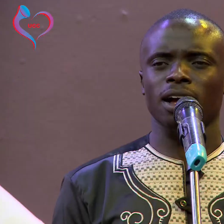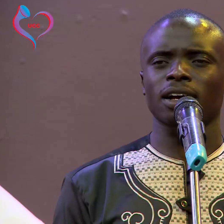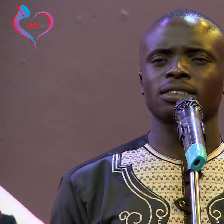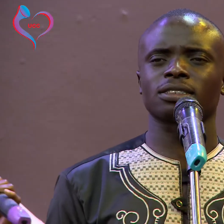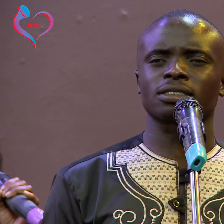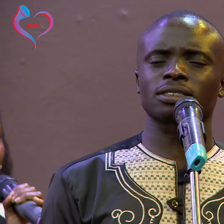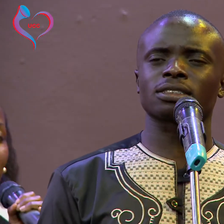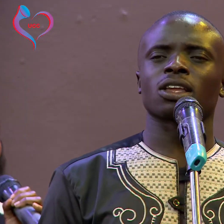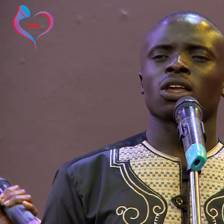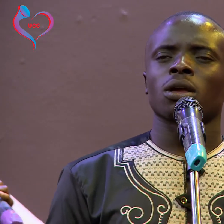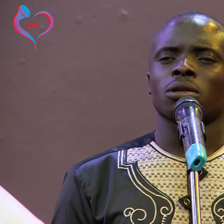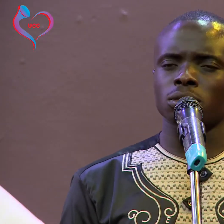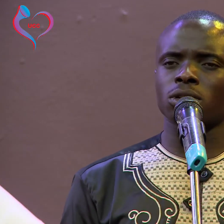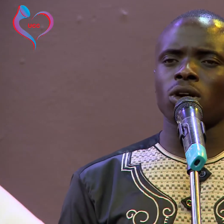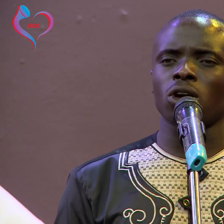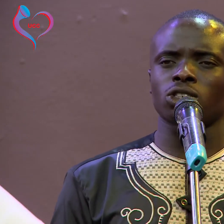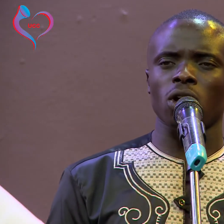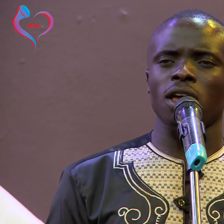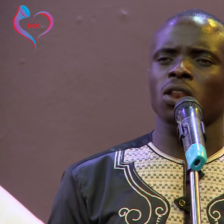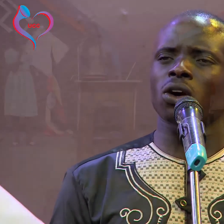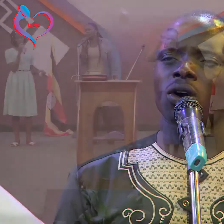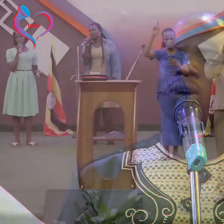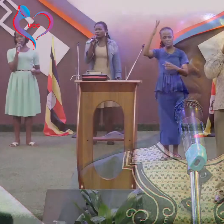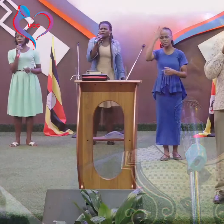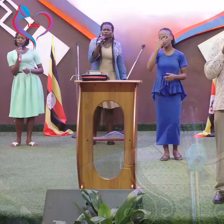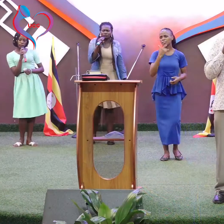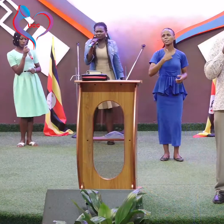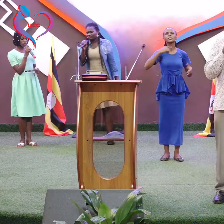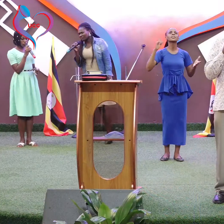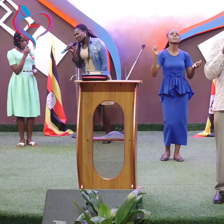gyomukama okusembera woli mu mikono gyolero